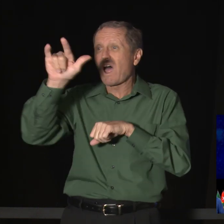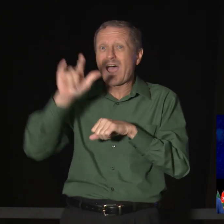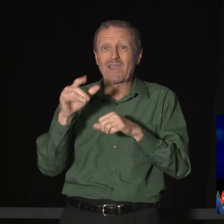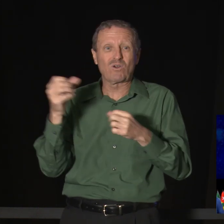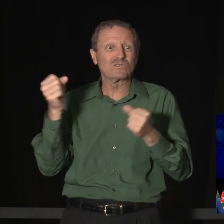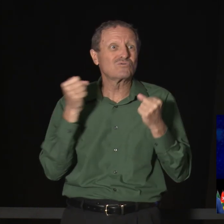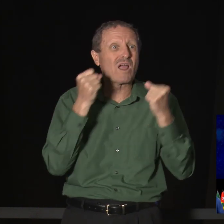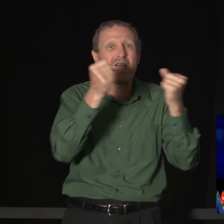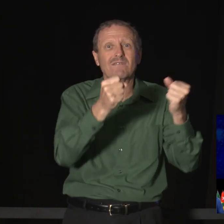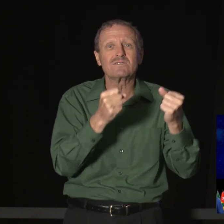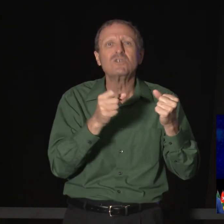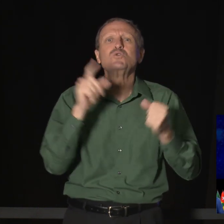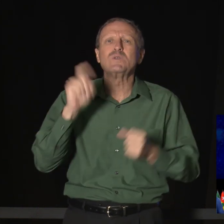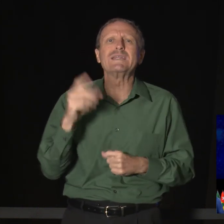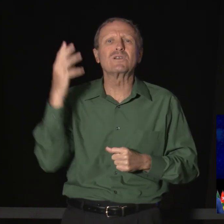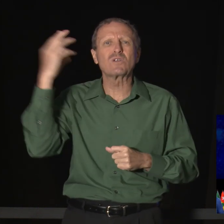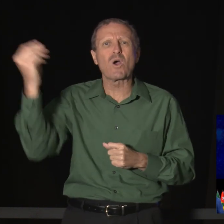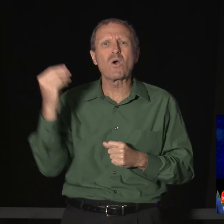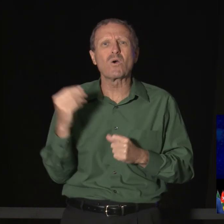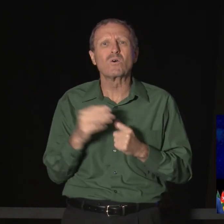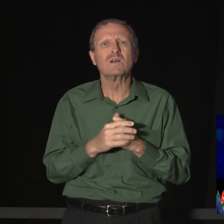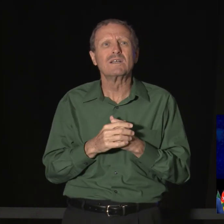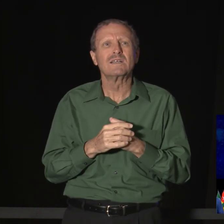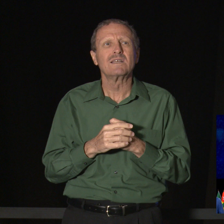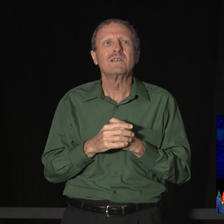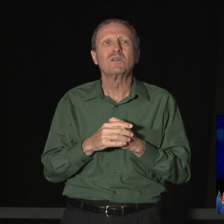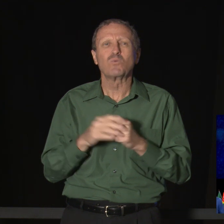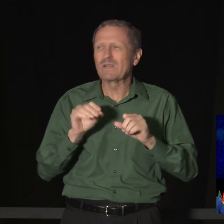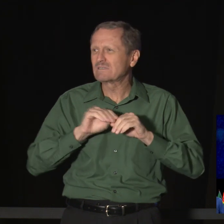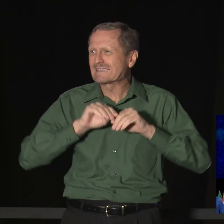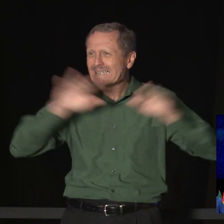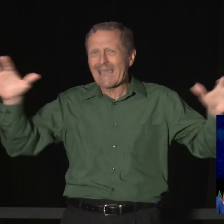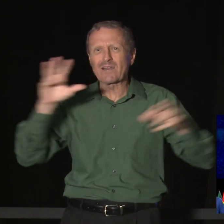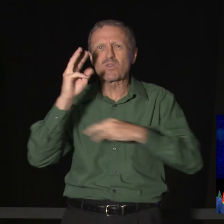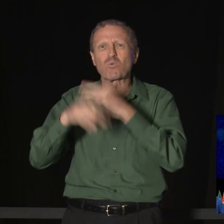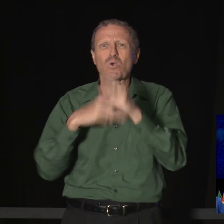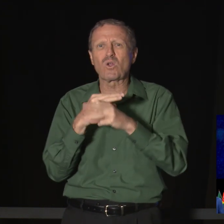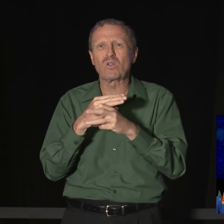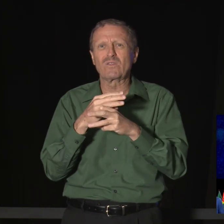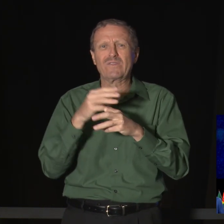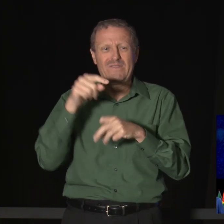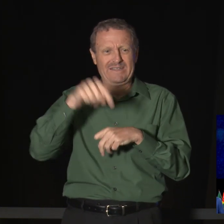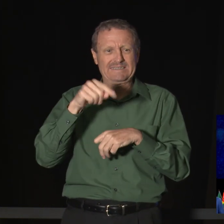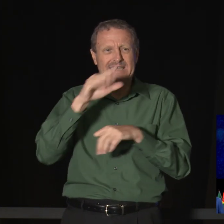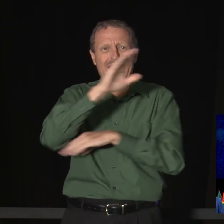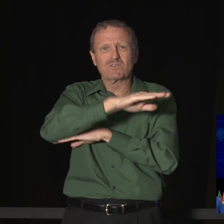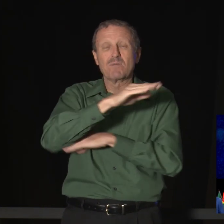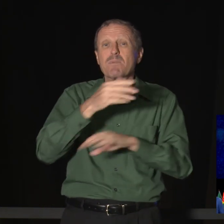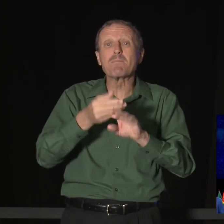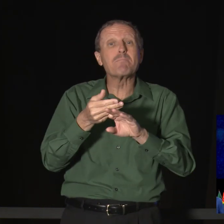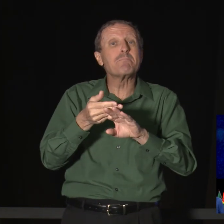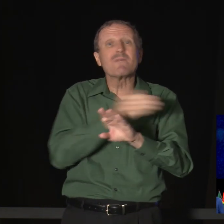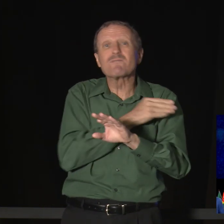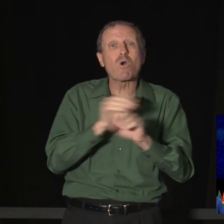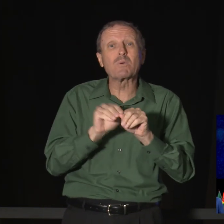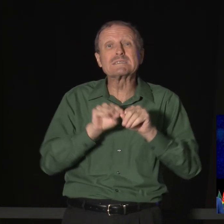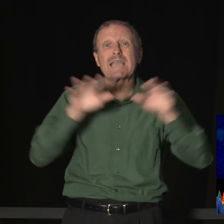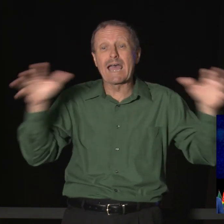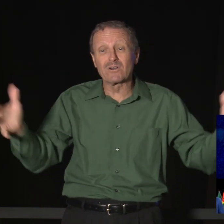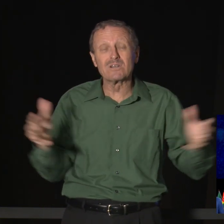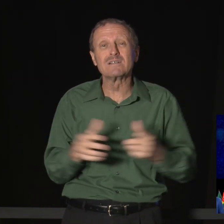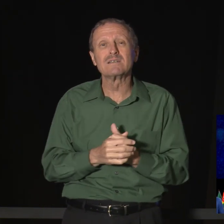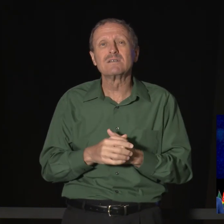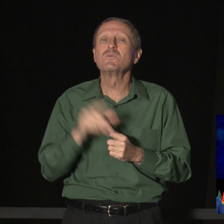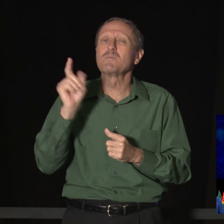you need to go. We will scatter across this world this afternoon. But before we scatter, we must